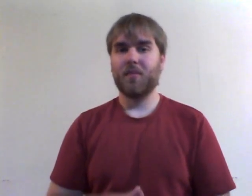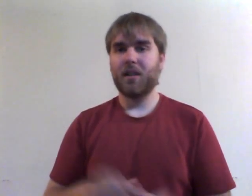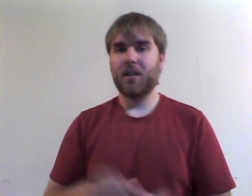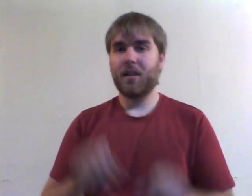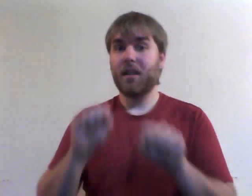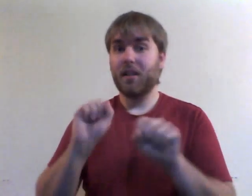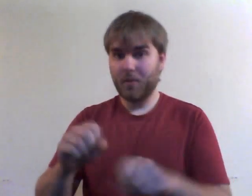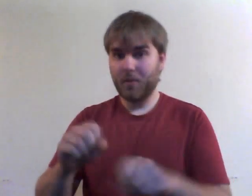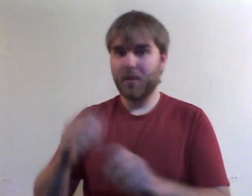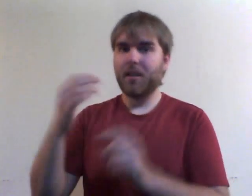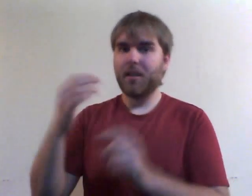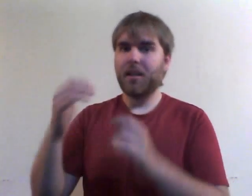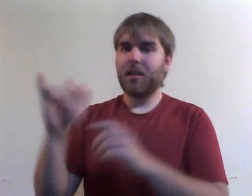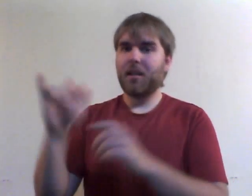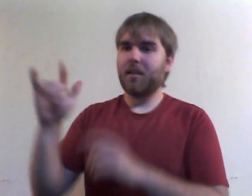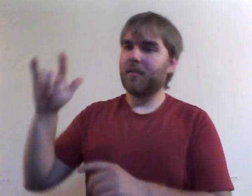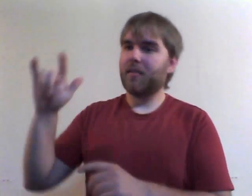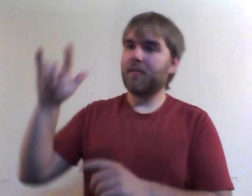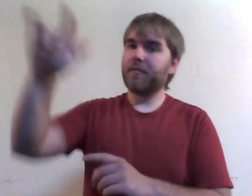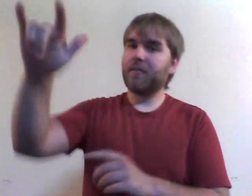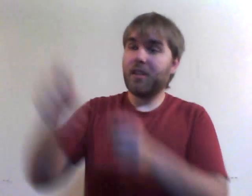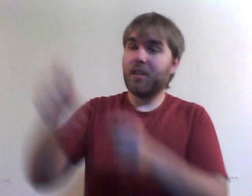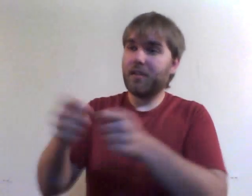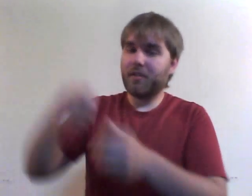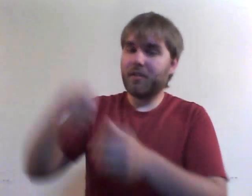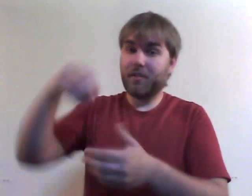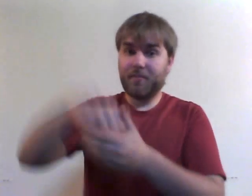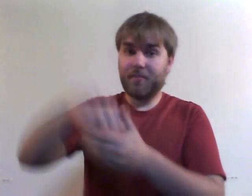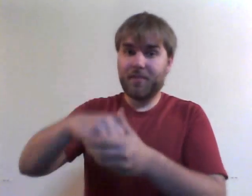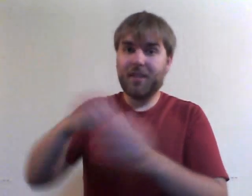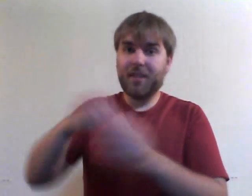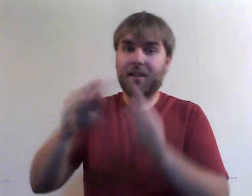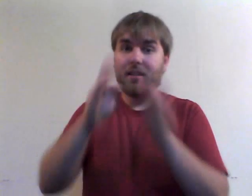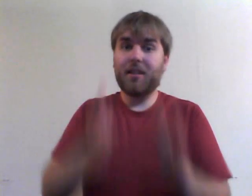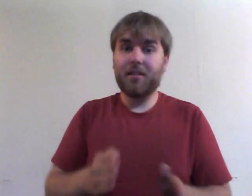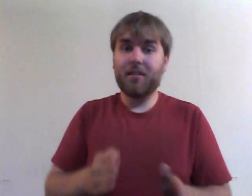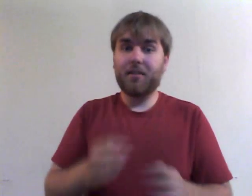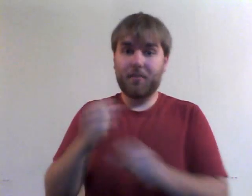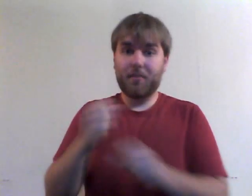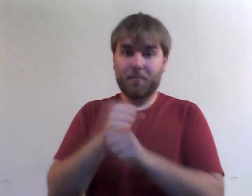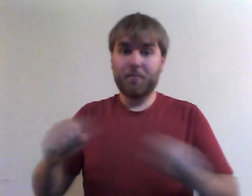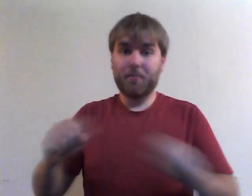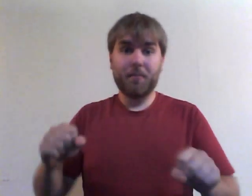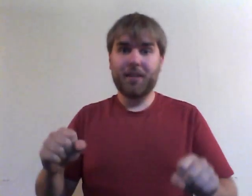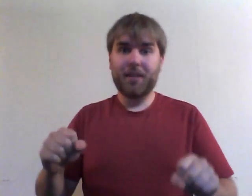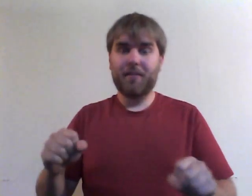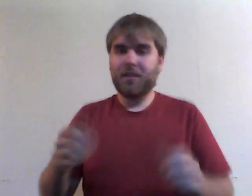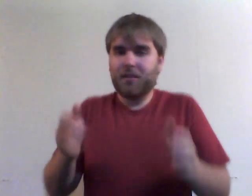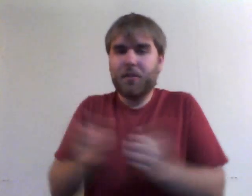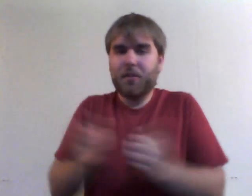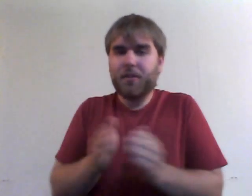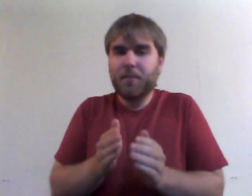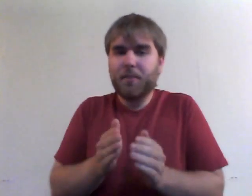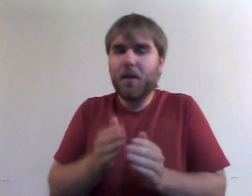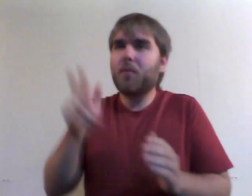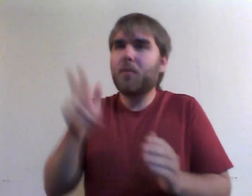minute. Difference here, roughly $100 buys you a controller helicopter compared to several